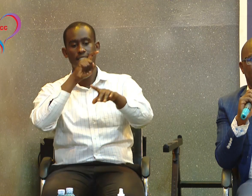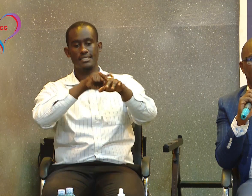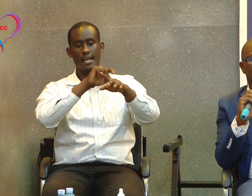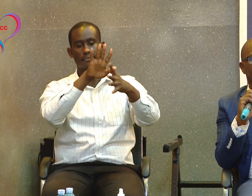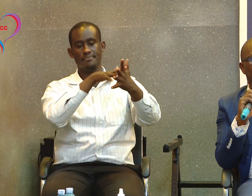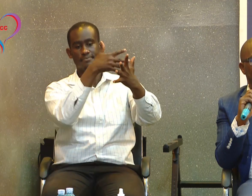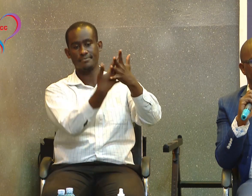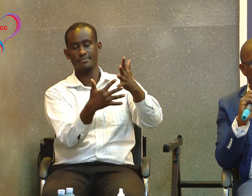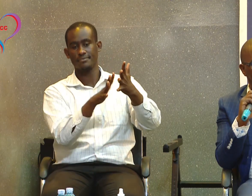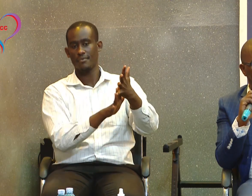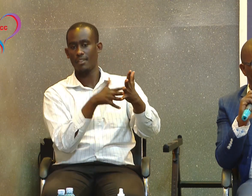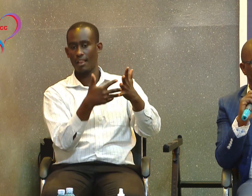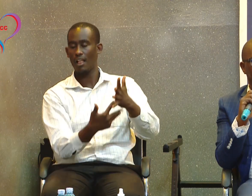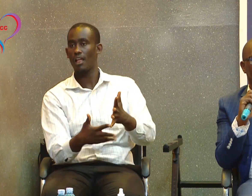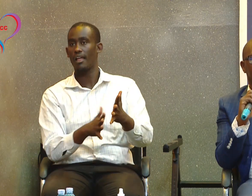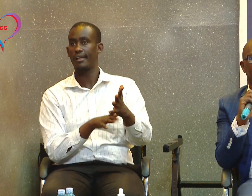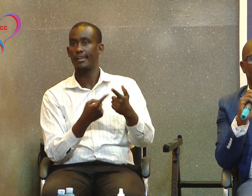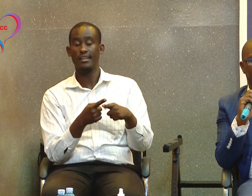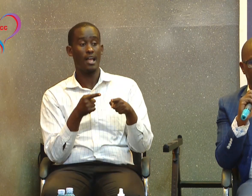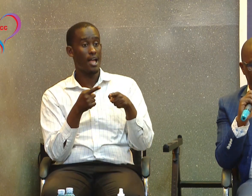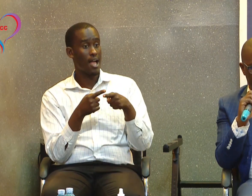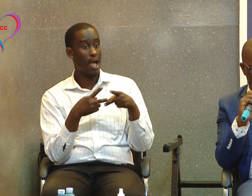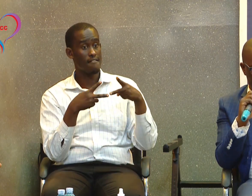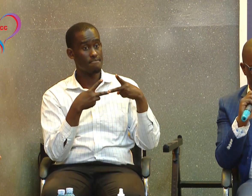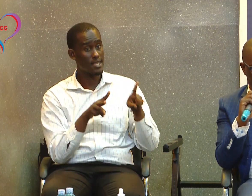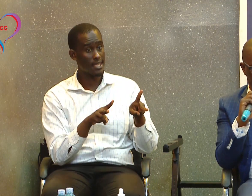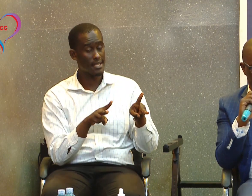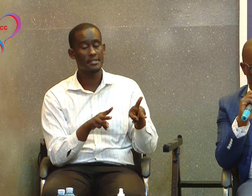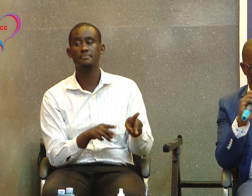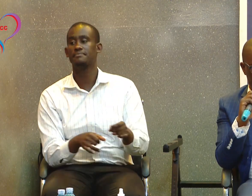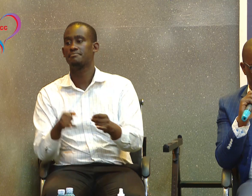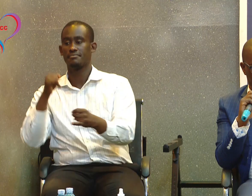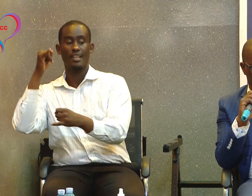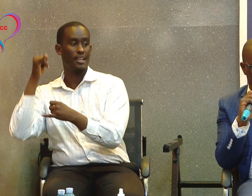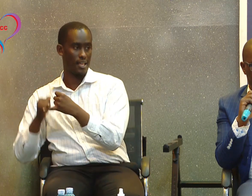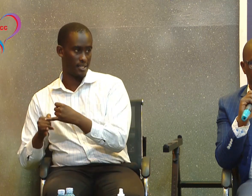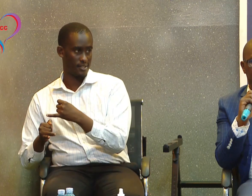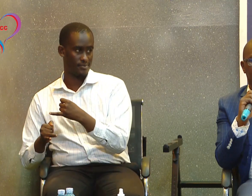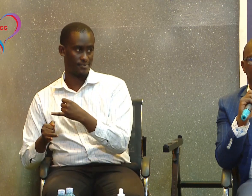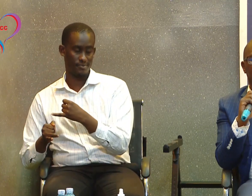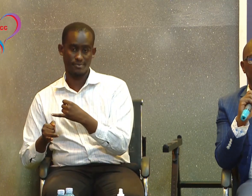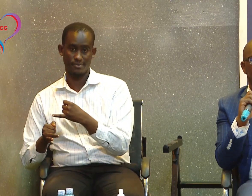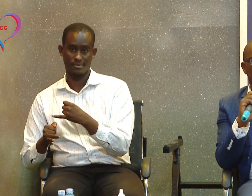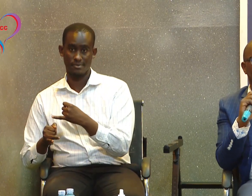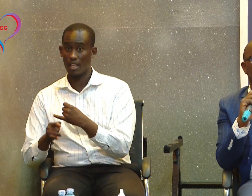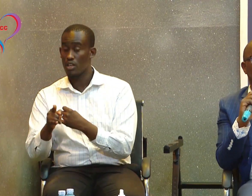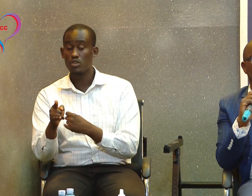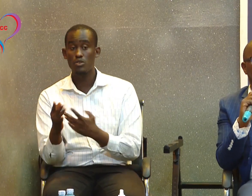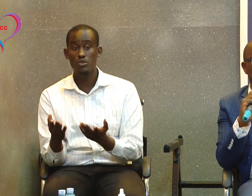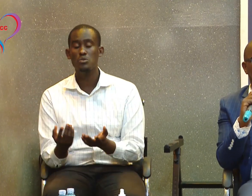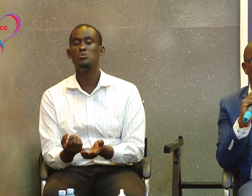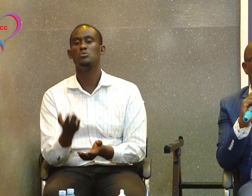has a beginning and it has an end. You did not determine